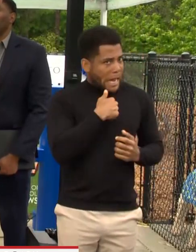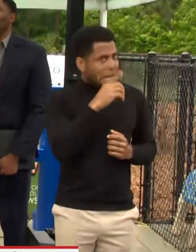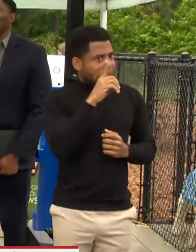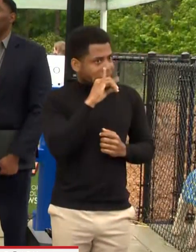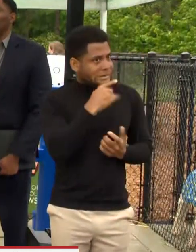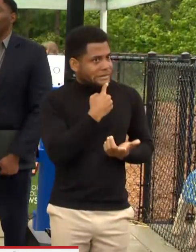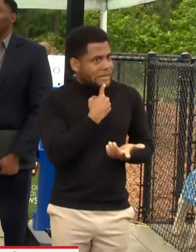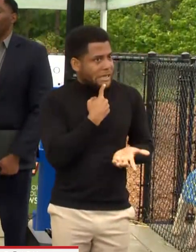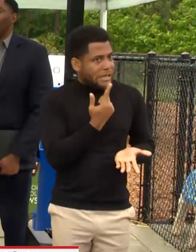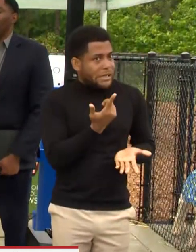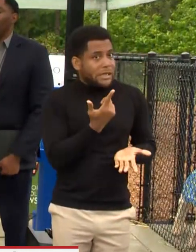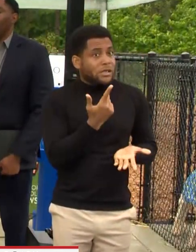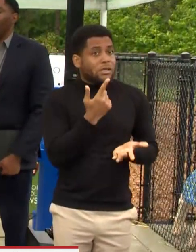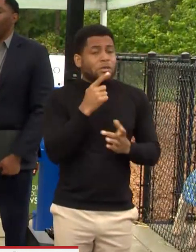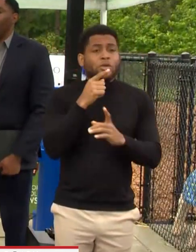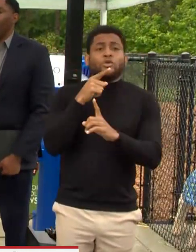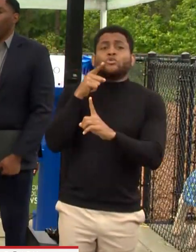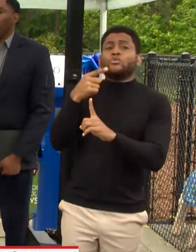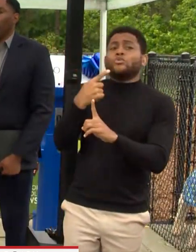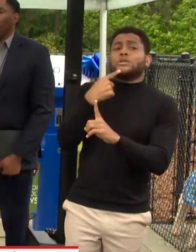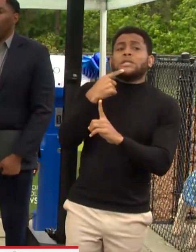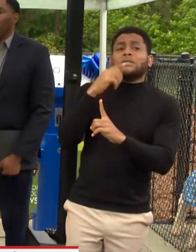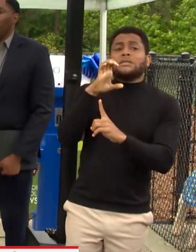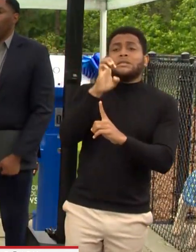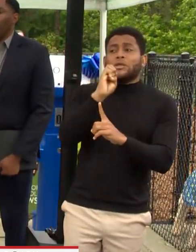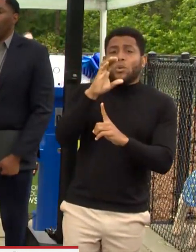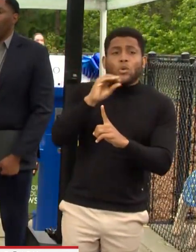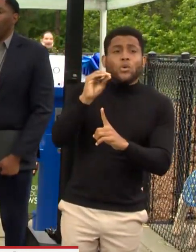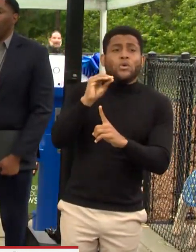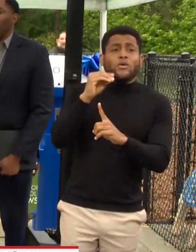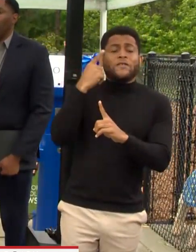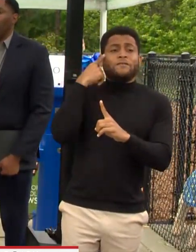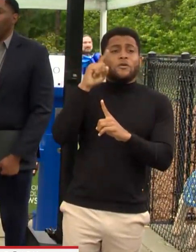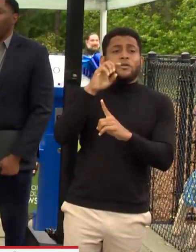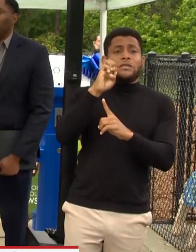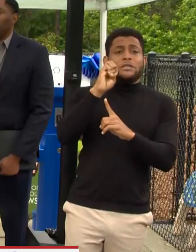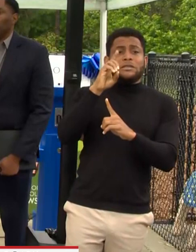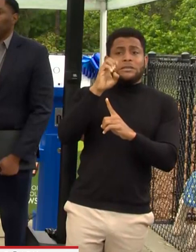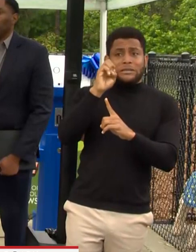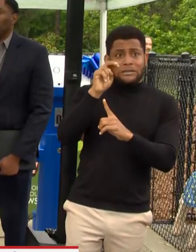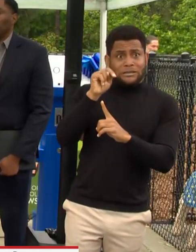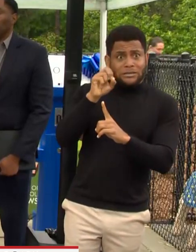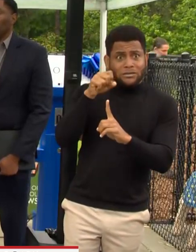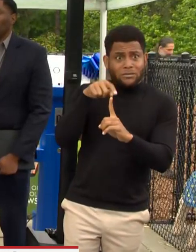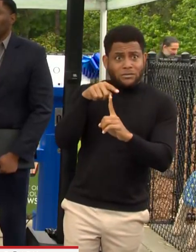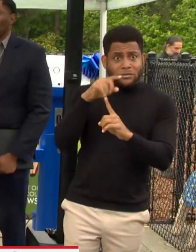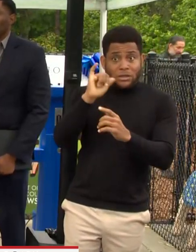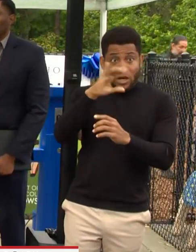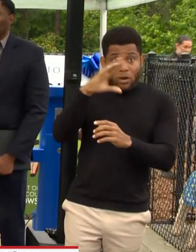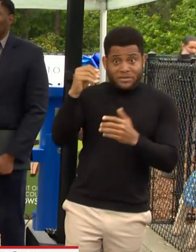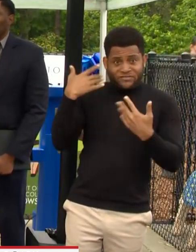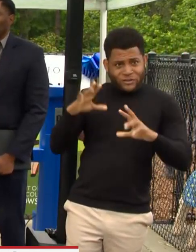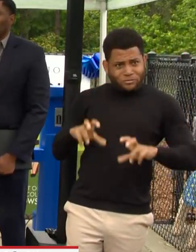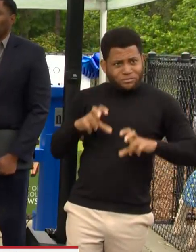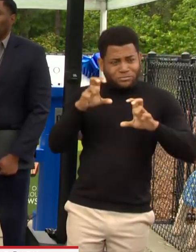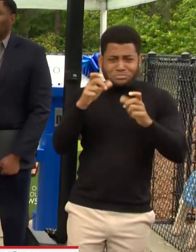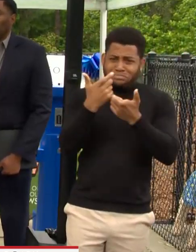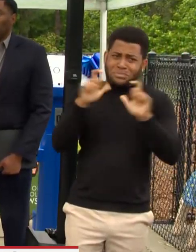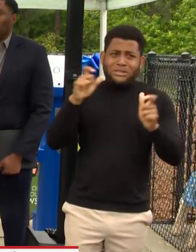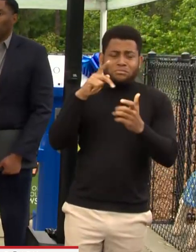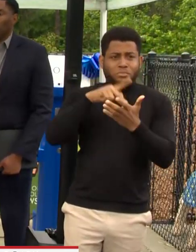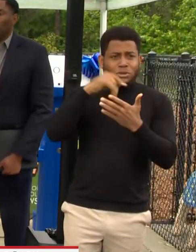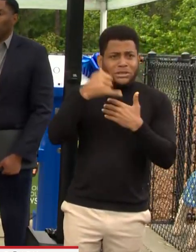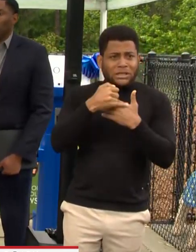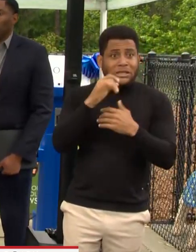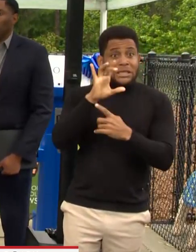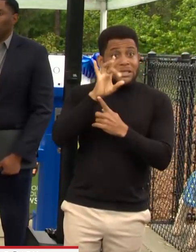executive officer with Edens, correct? Yes. Whose company has invested in major projects in the city, one of them including $82.4